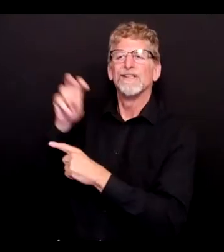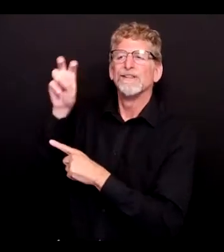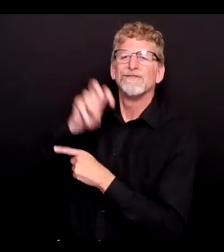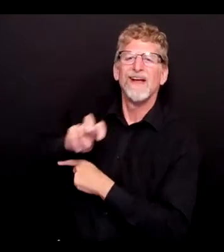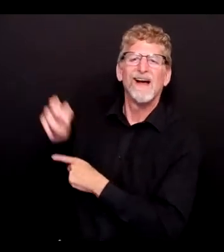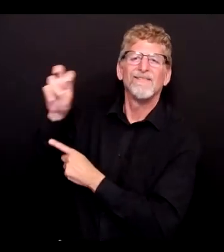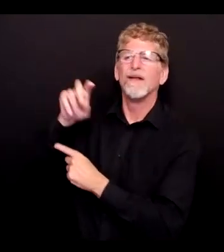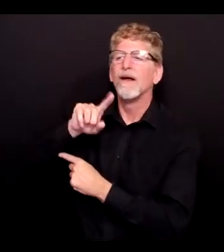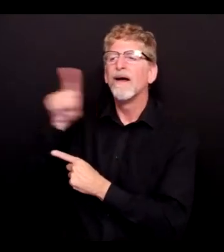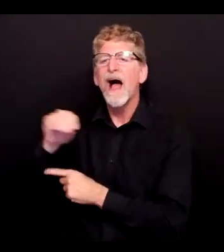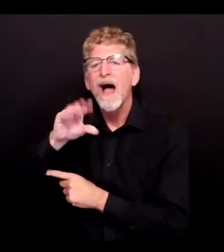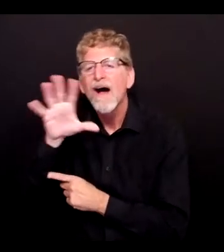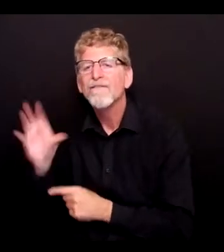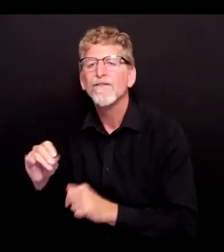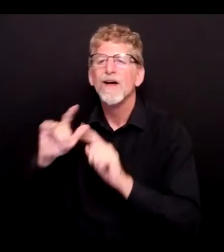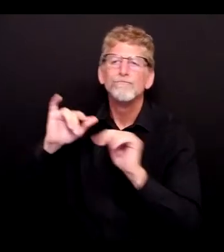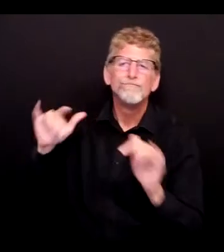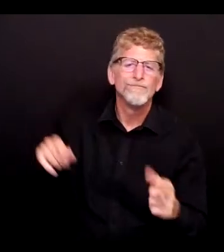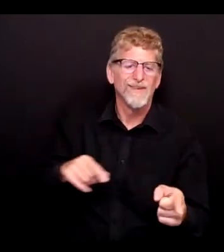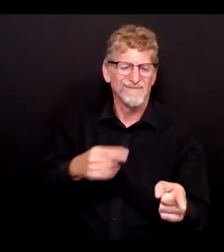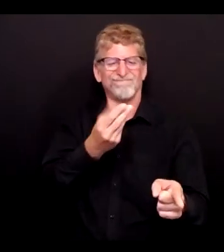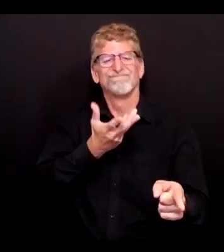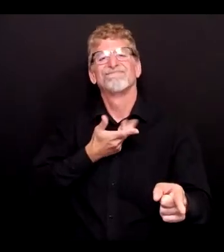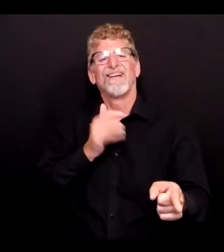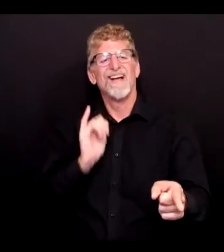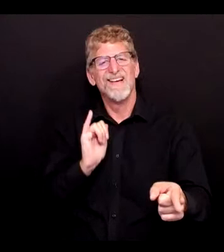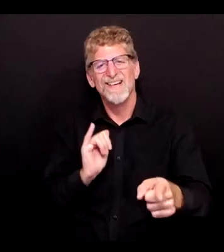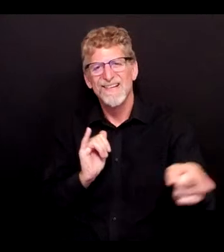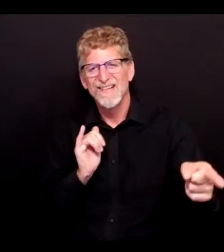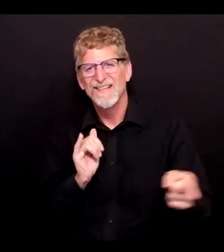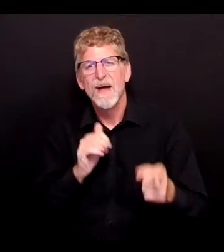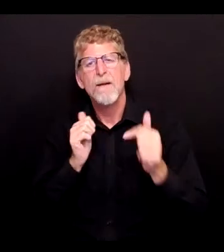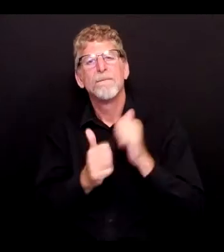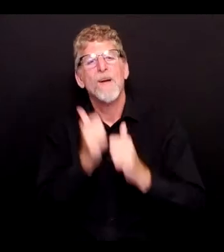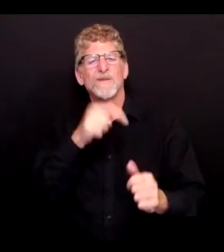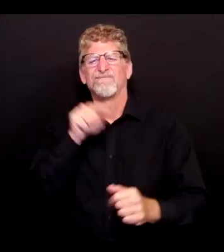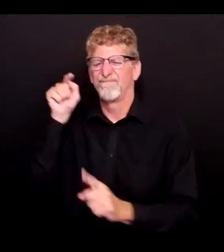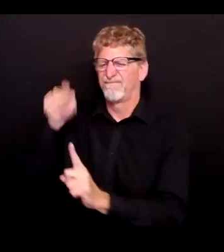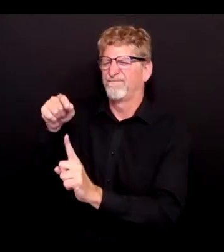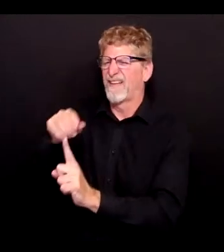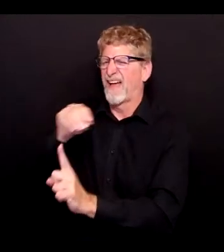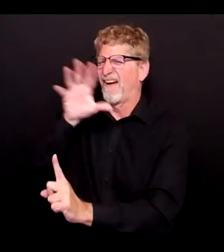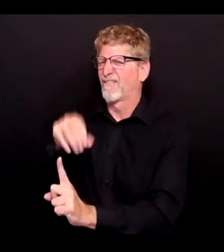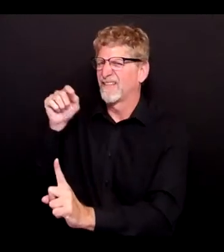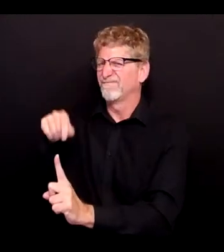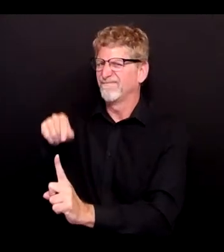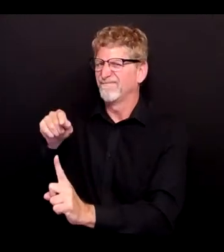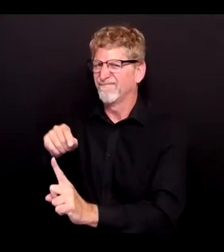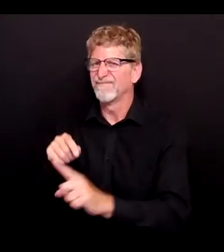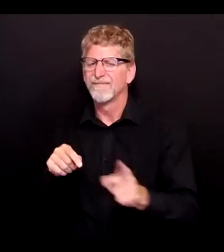to reach, for second interviews, a number of individuals.